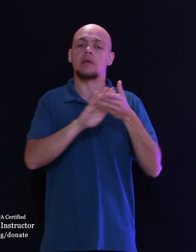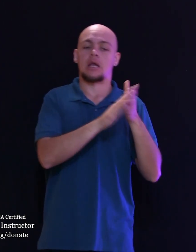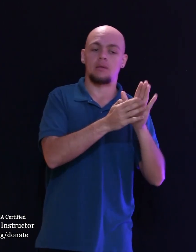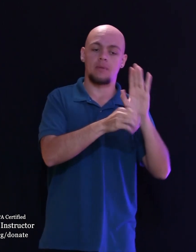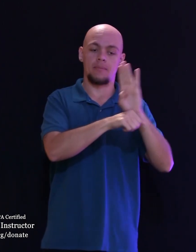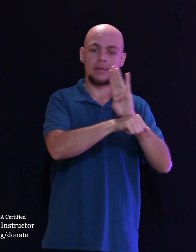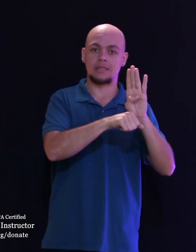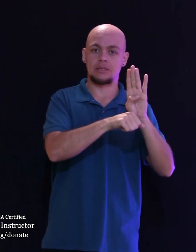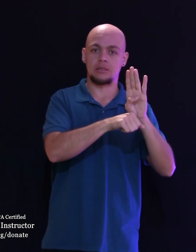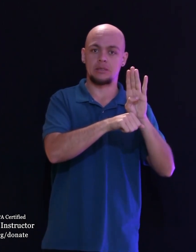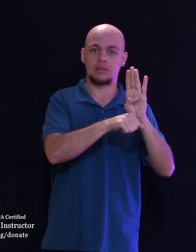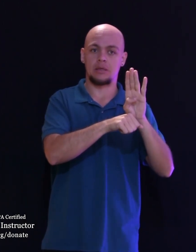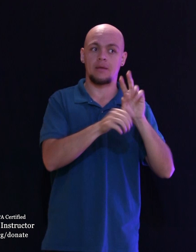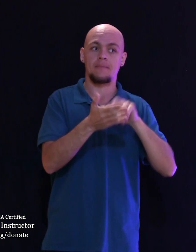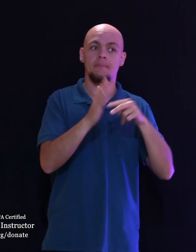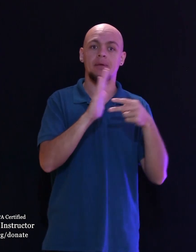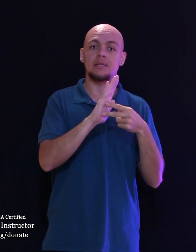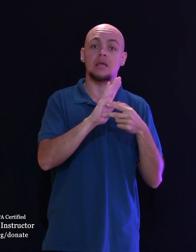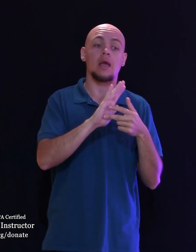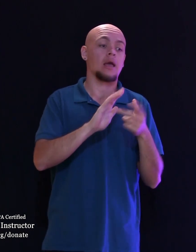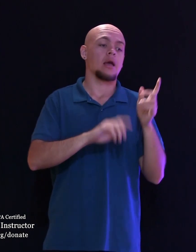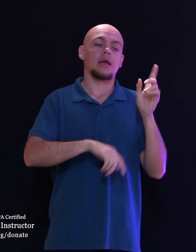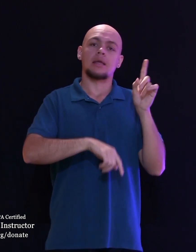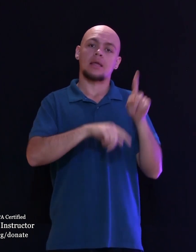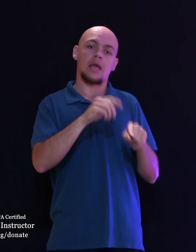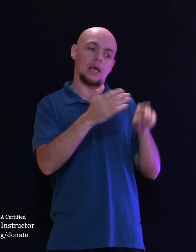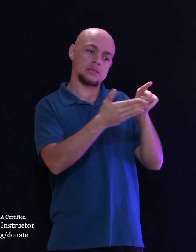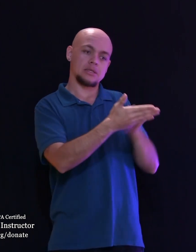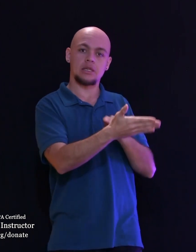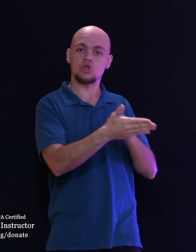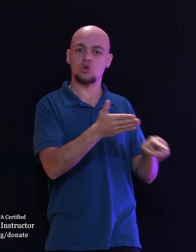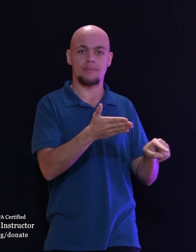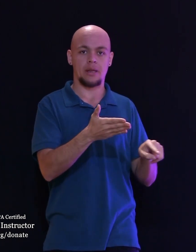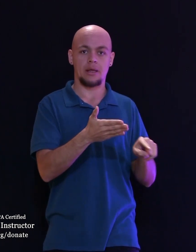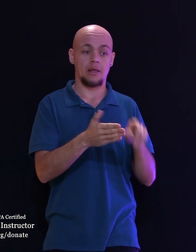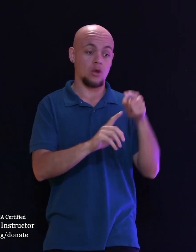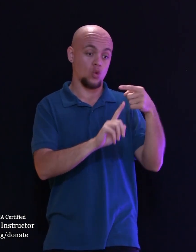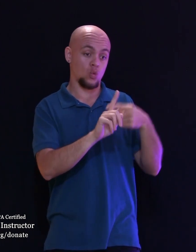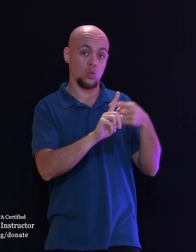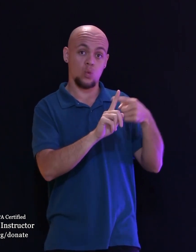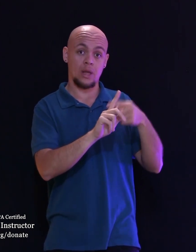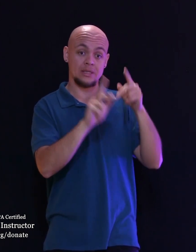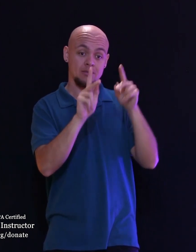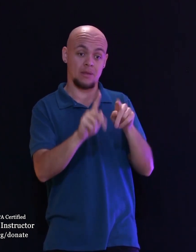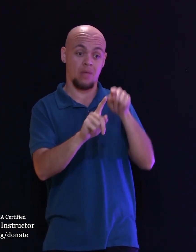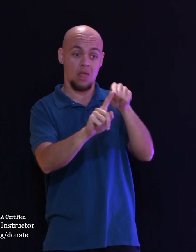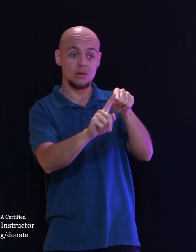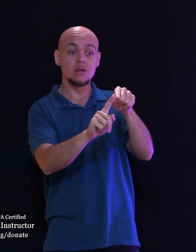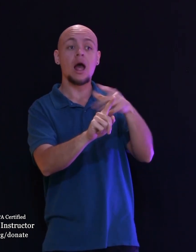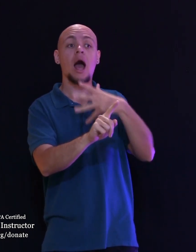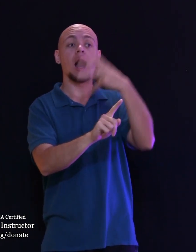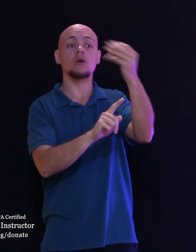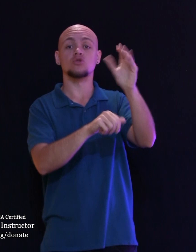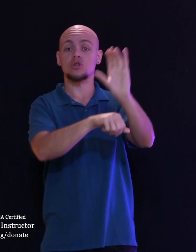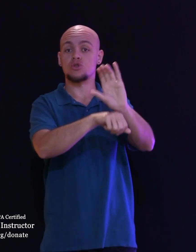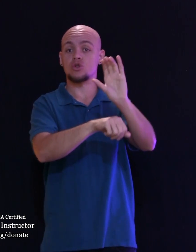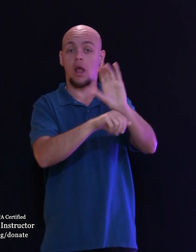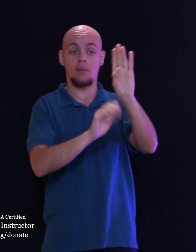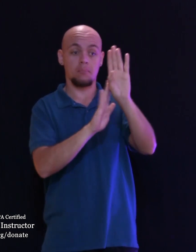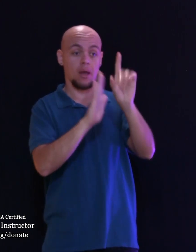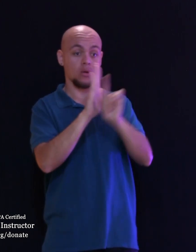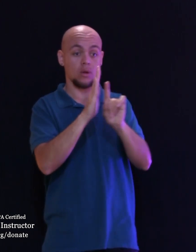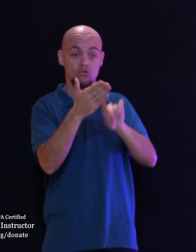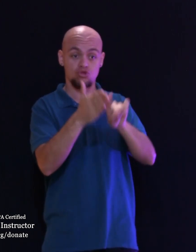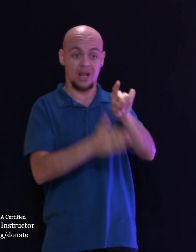then we have to be non-discriminatory, which means that anybody, if we rent it to these people who are outside of our church and we don't do background checks